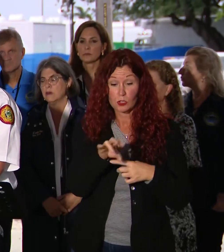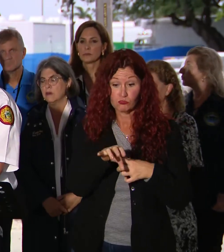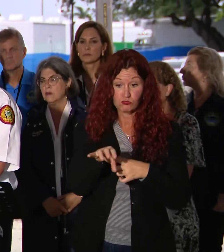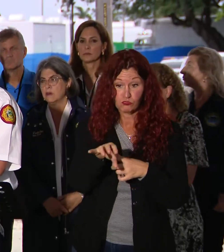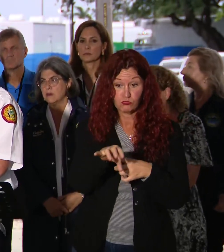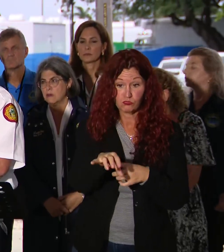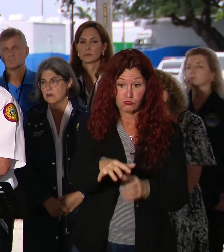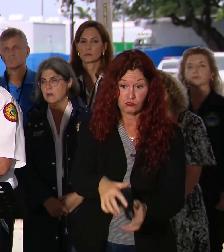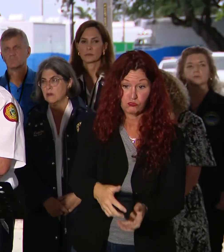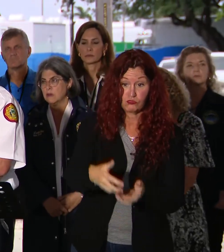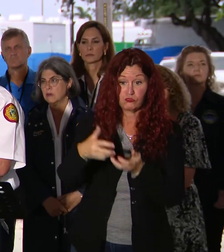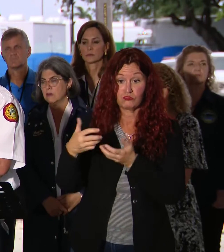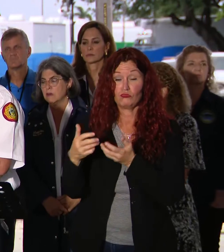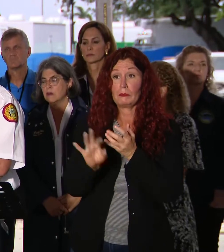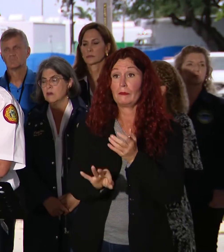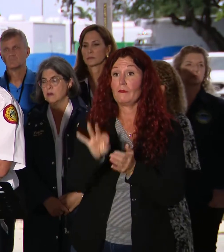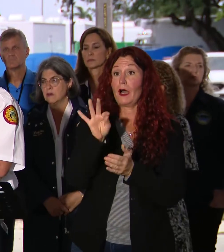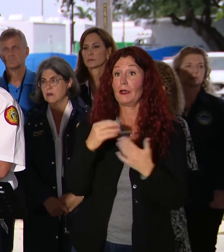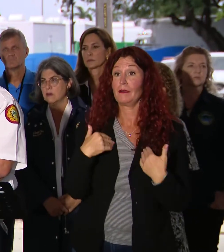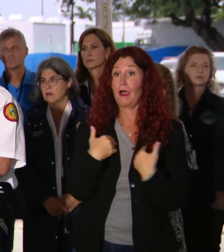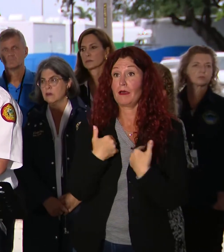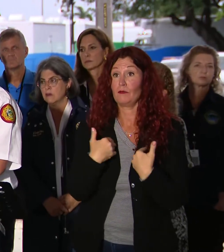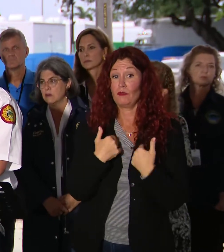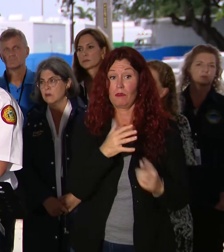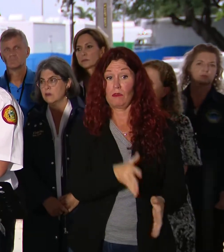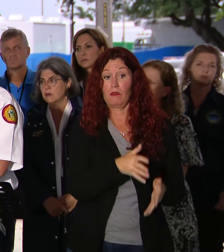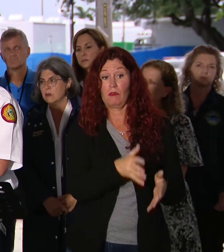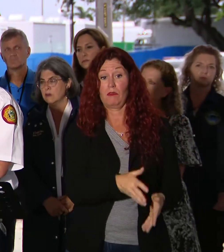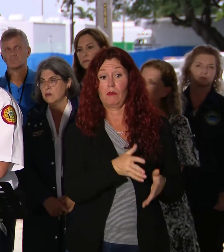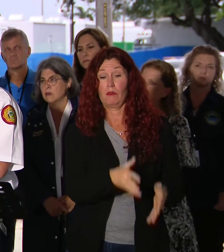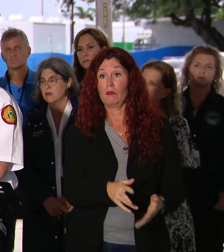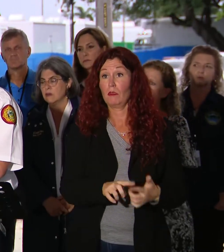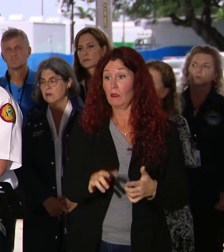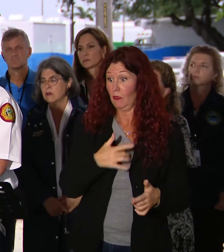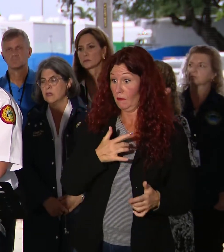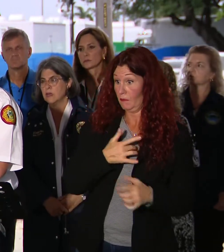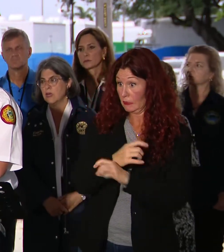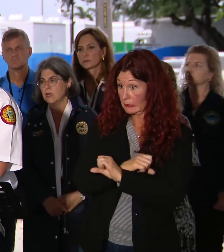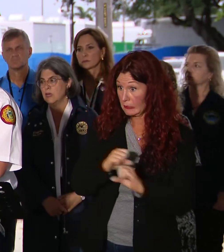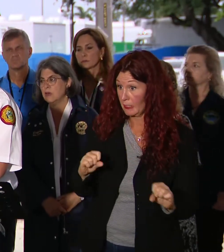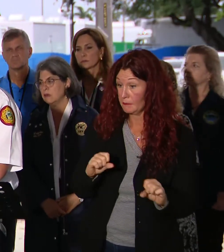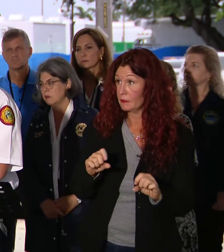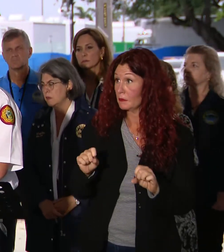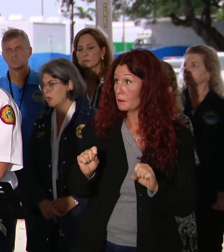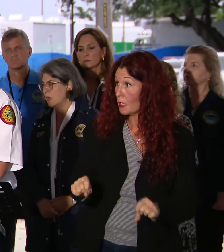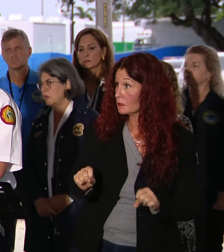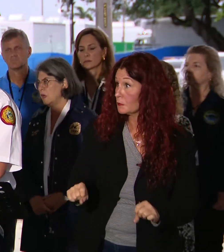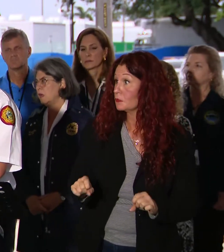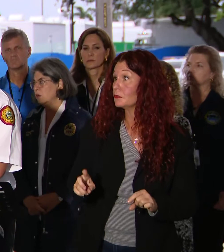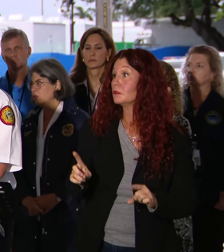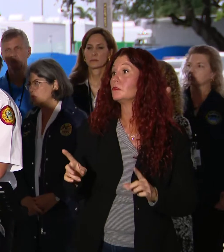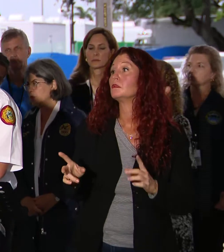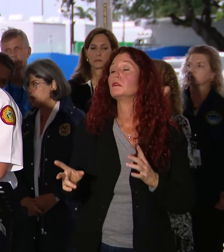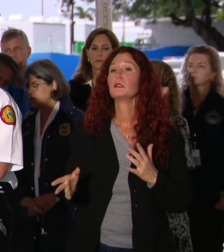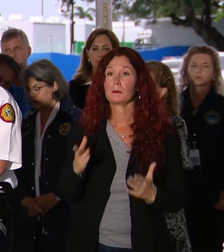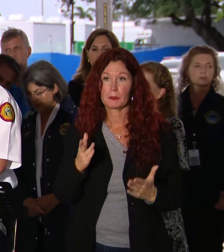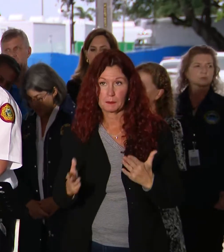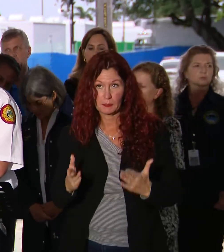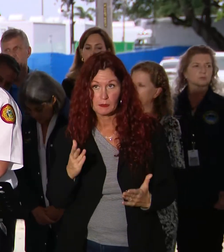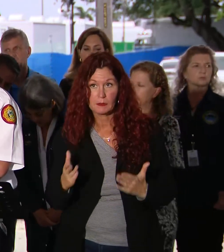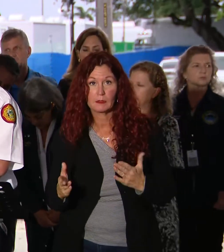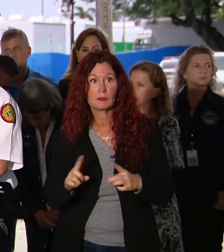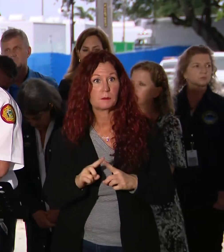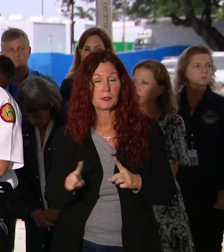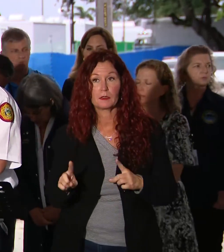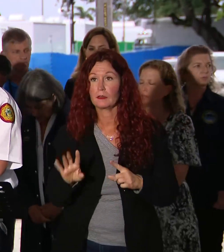now, more engineers looking at the structure. So depending if they feel safe and it's a possibility, it might be something to explore. But again, I